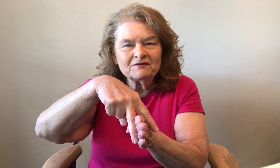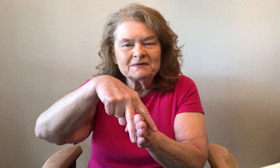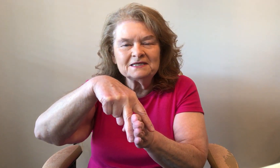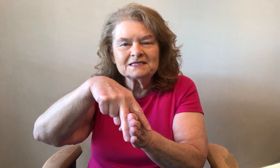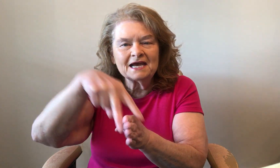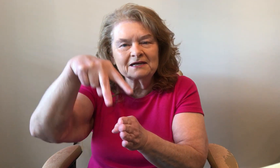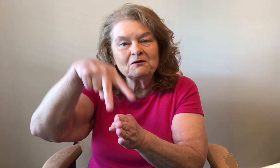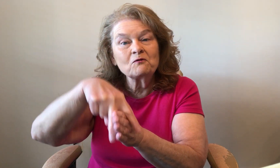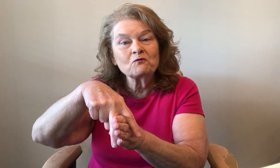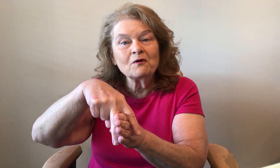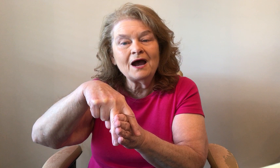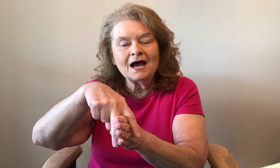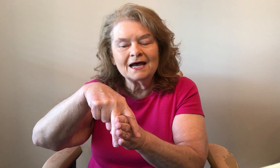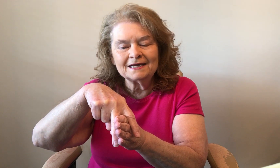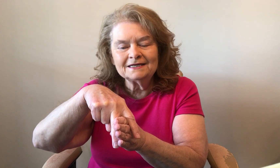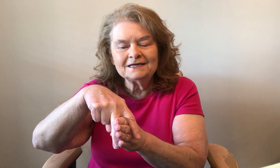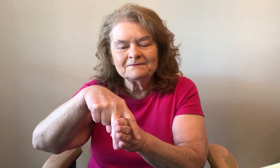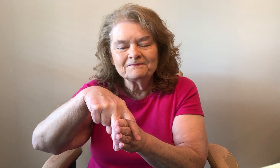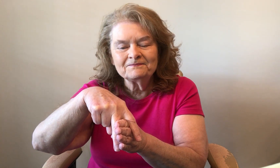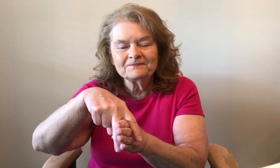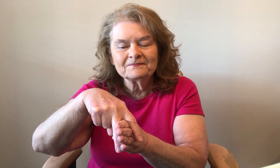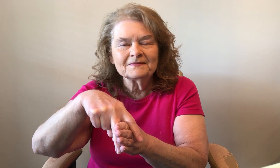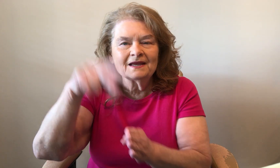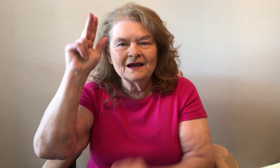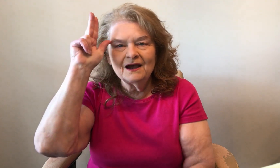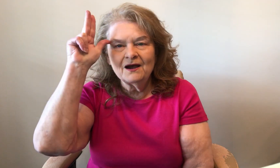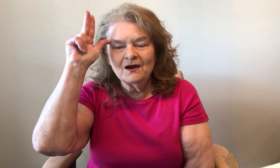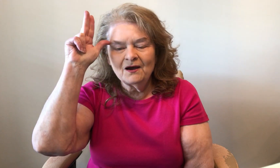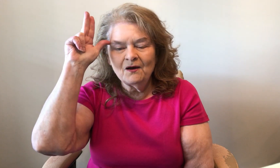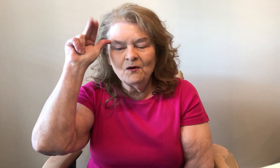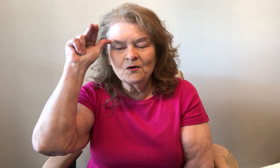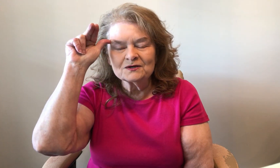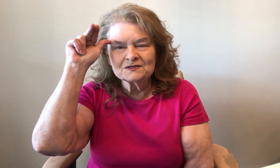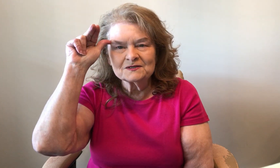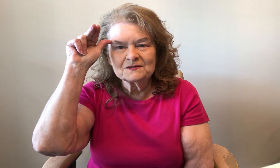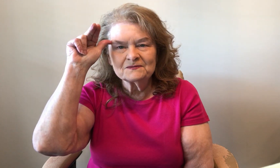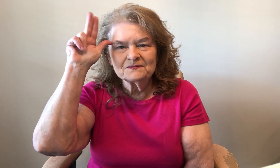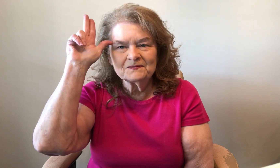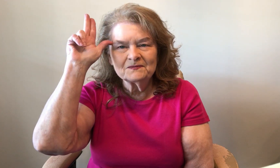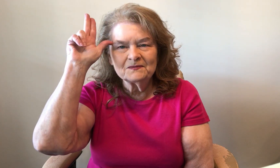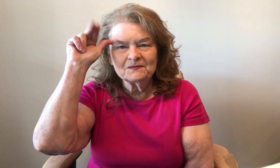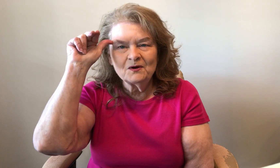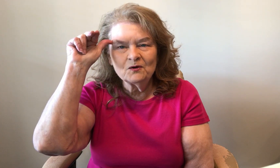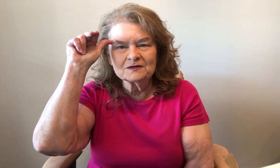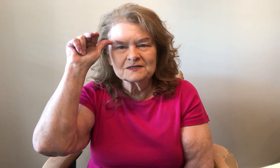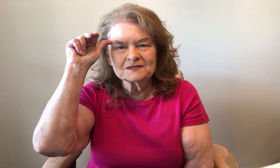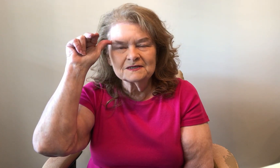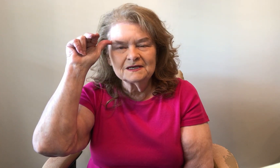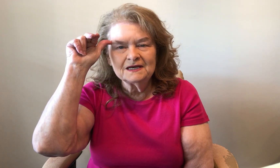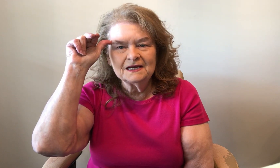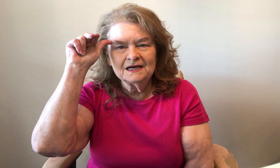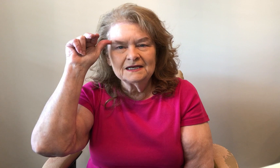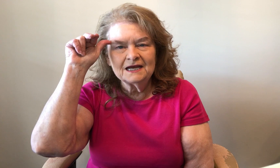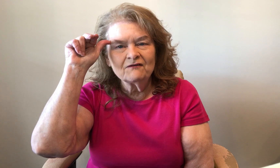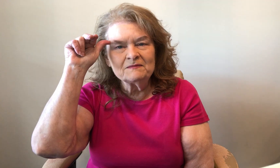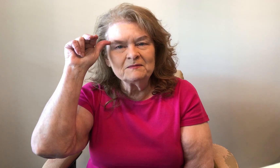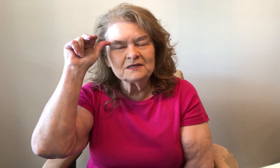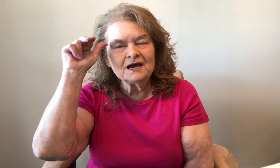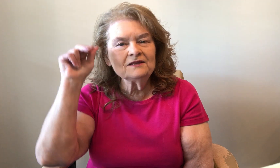in the saddle. Ride a horse. Horse. Now remember, the other